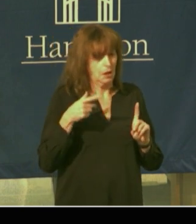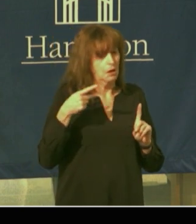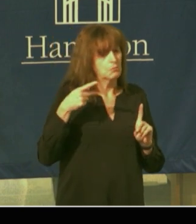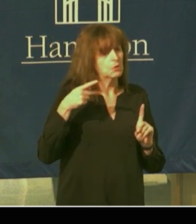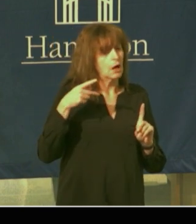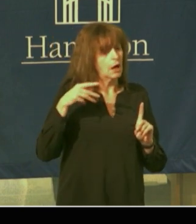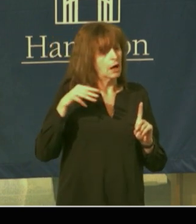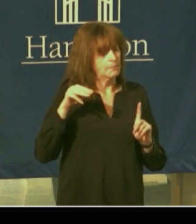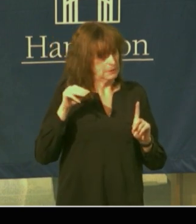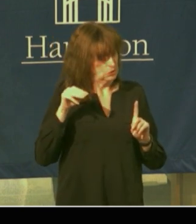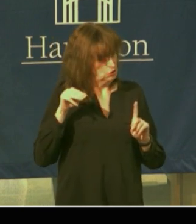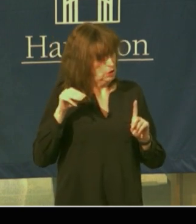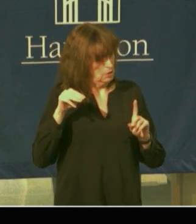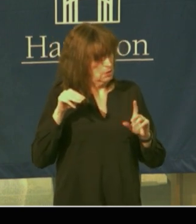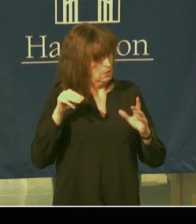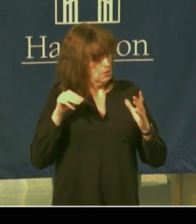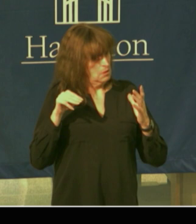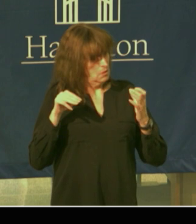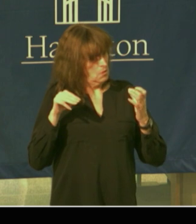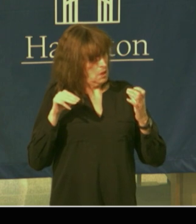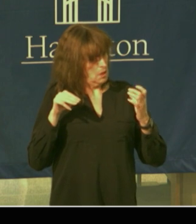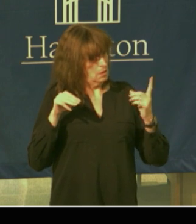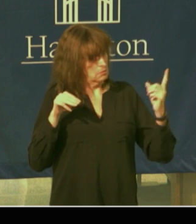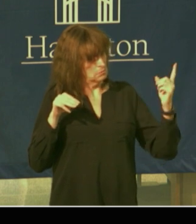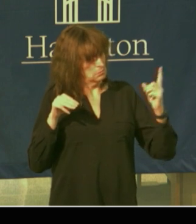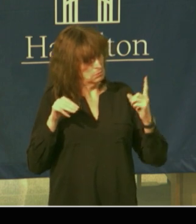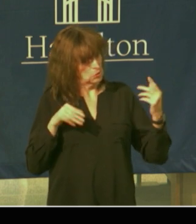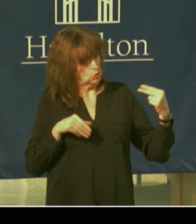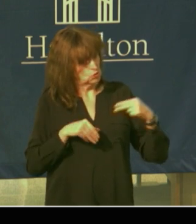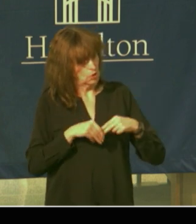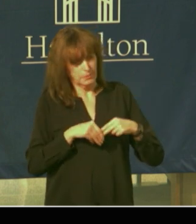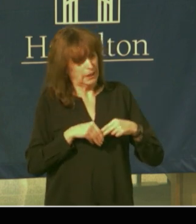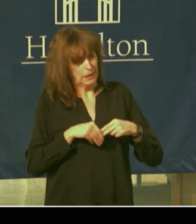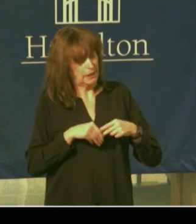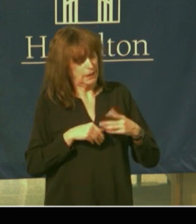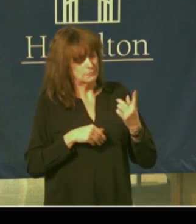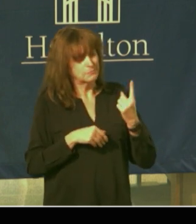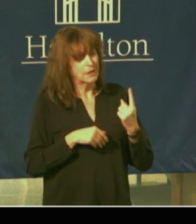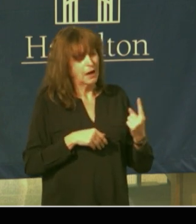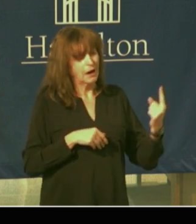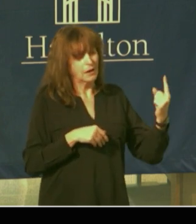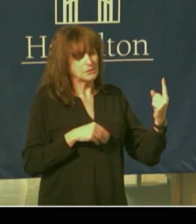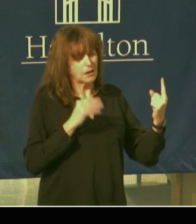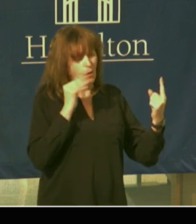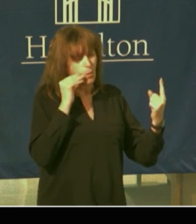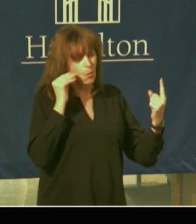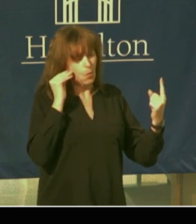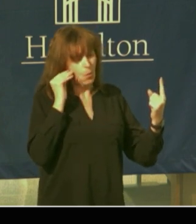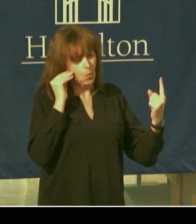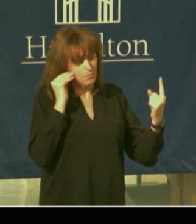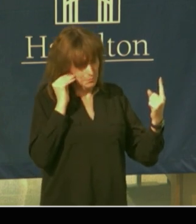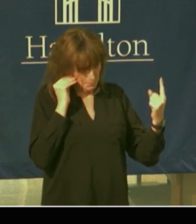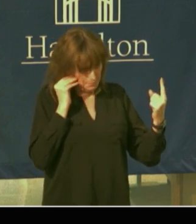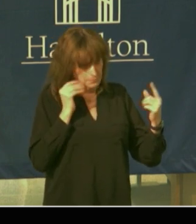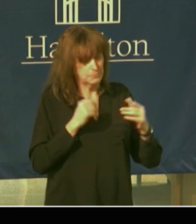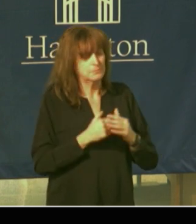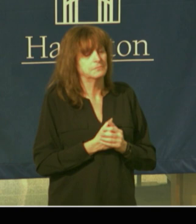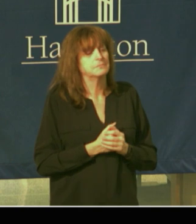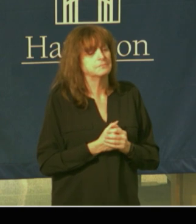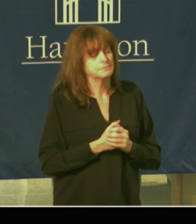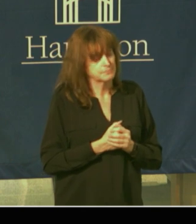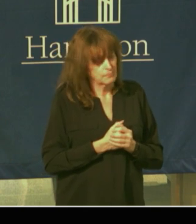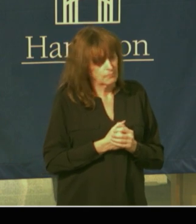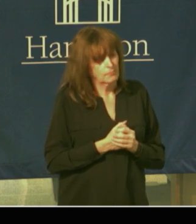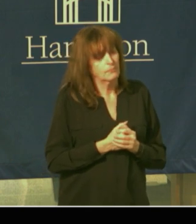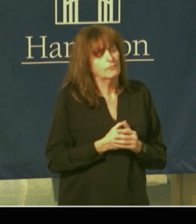So a lot of interaction happening there. And we had a conference call with Minister Christine